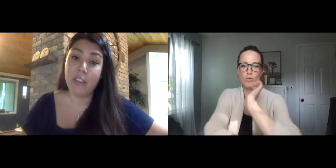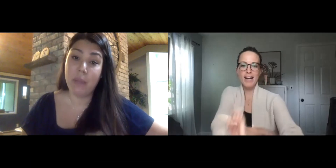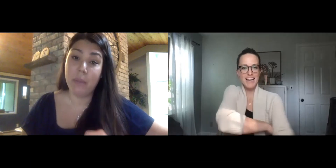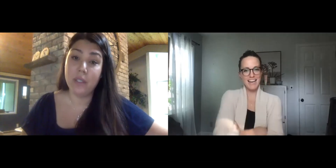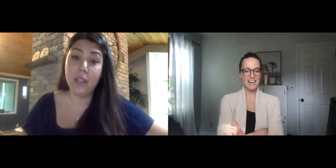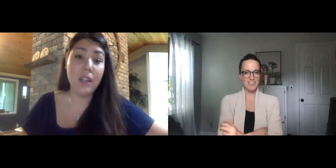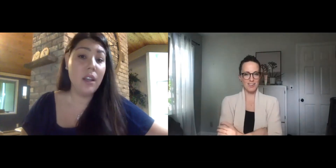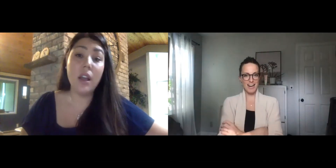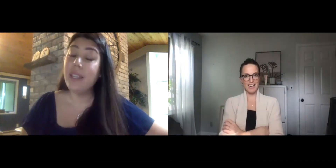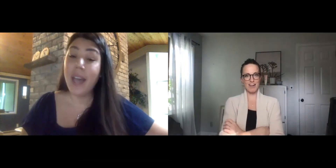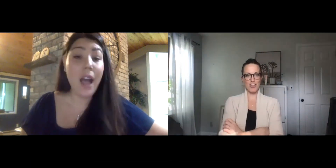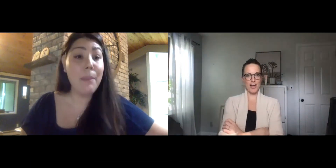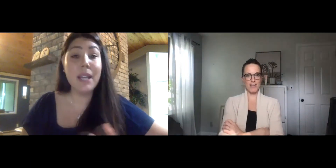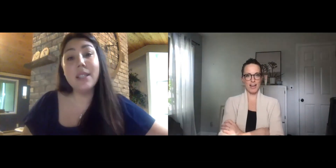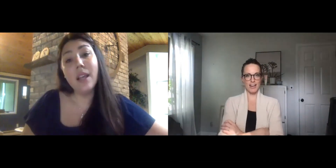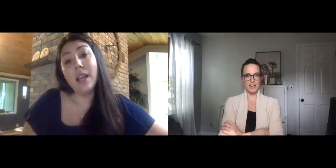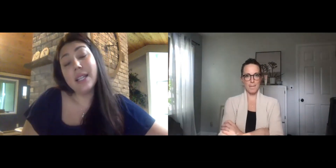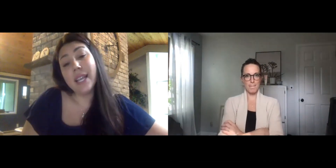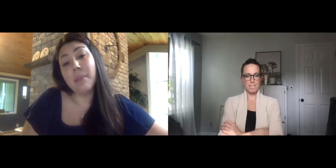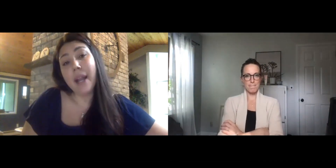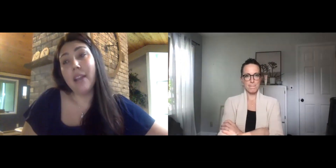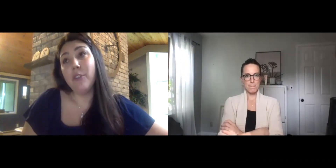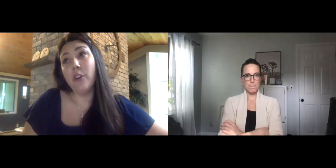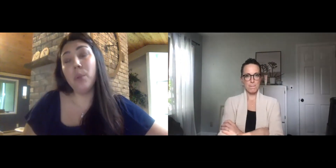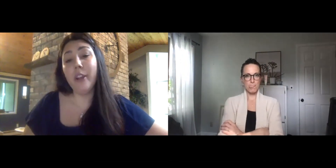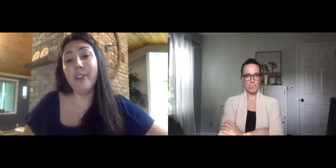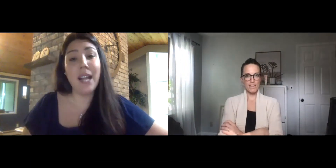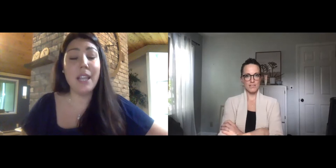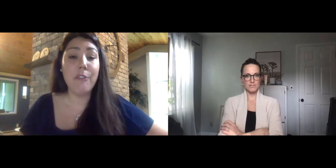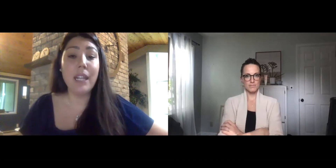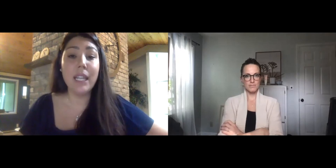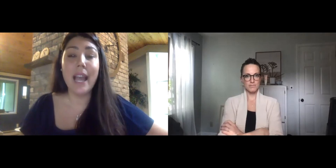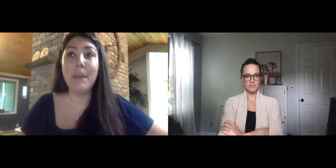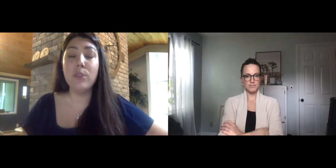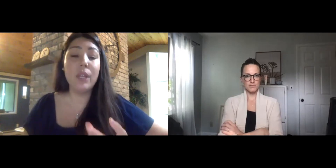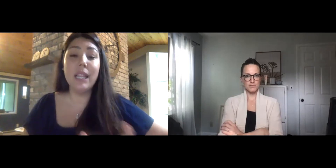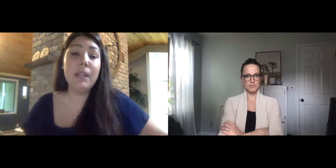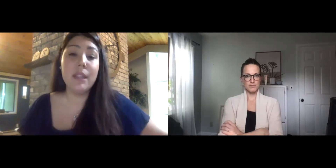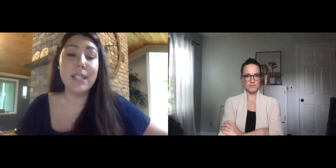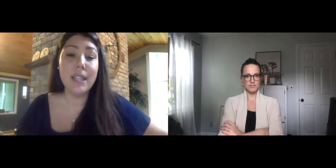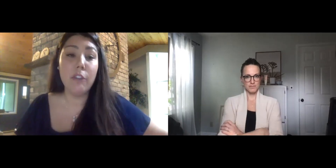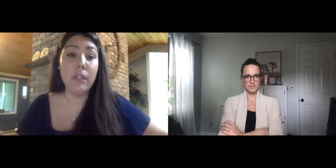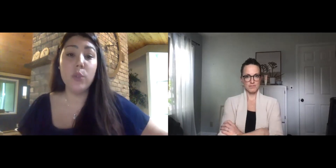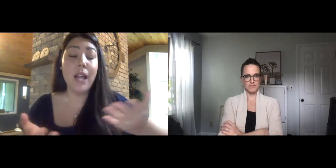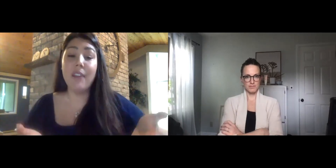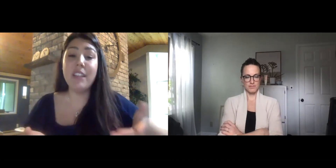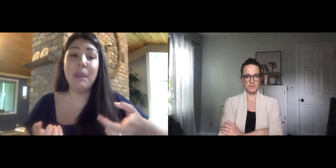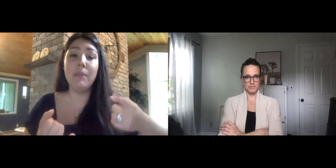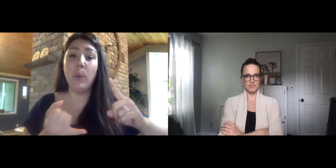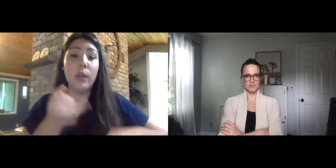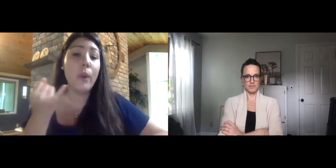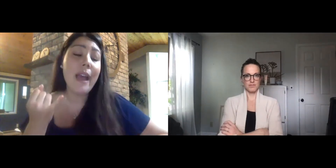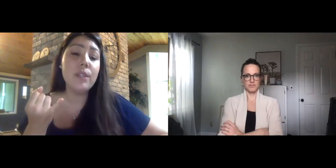Oh, right. I can't, right. I've never thought of that. Just think about it. If your employer is not deaf friendly, I mean, there's only limited things that they could really do. A lot of